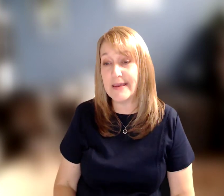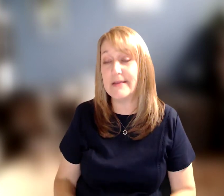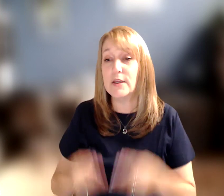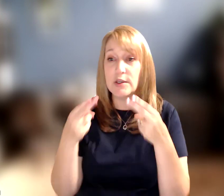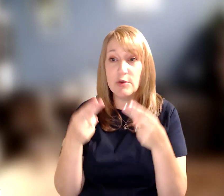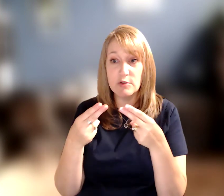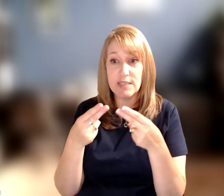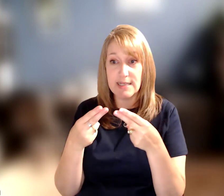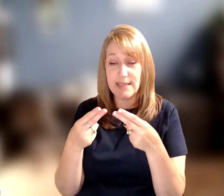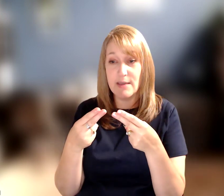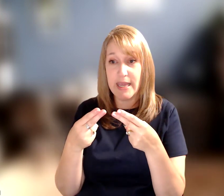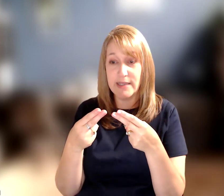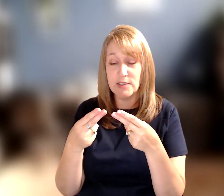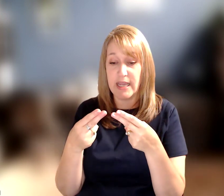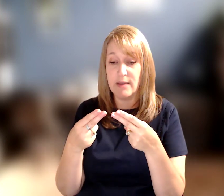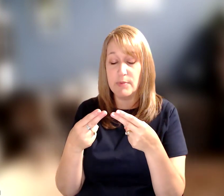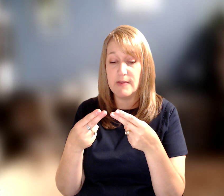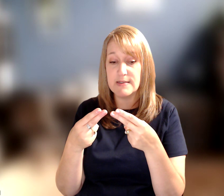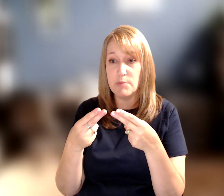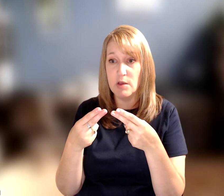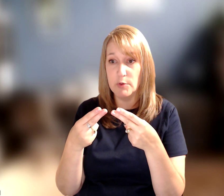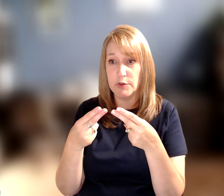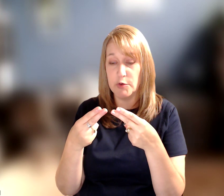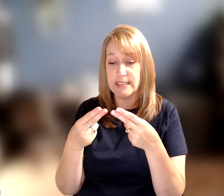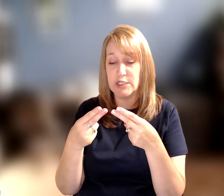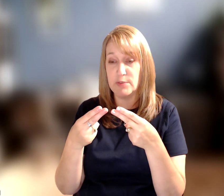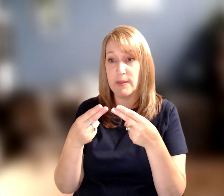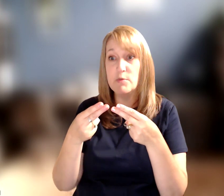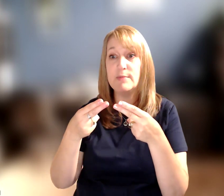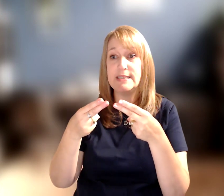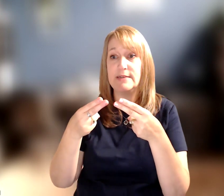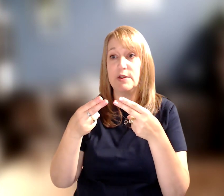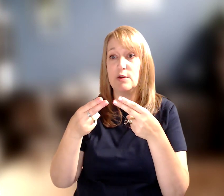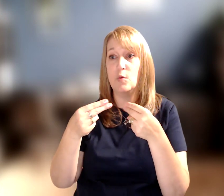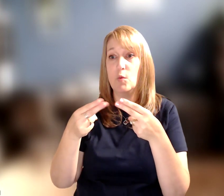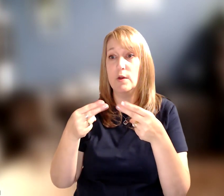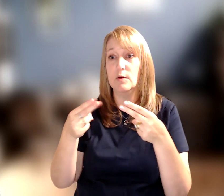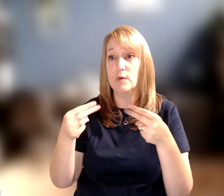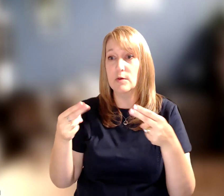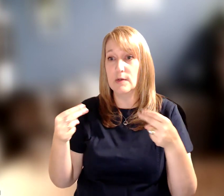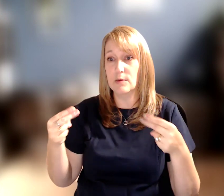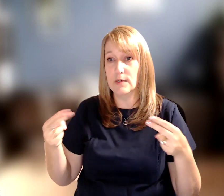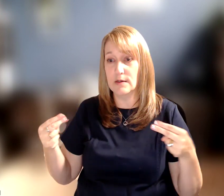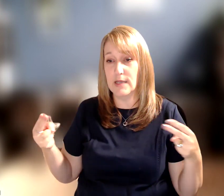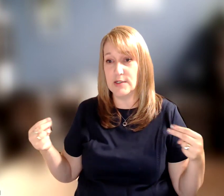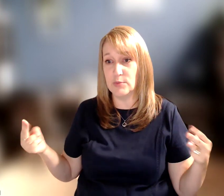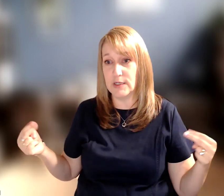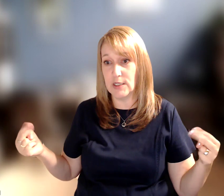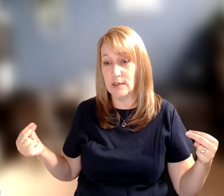Bacon, you use that same hand shape and the same palm orientation, but the movement's different. You go wiggle, wiggle, wiggle, wiggle as you bring your